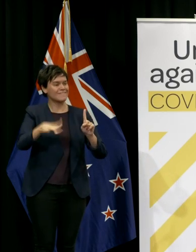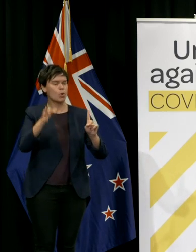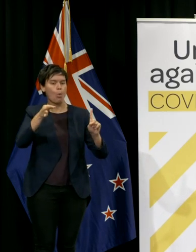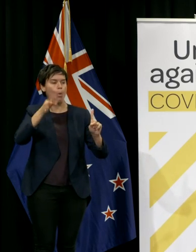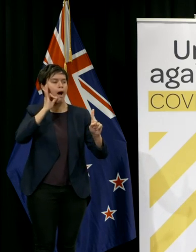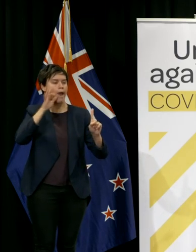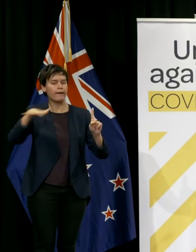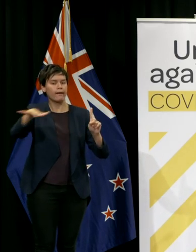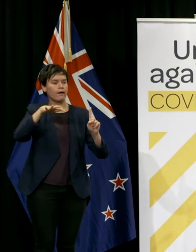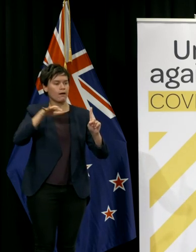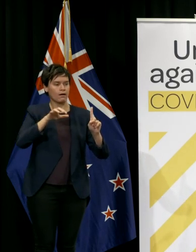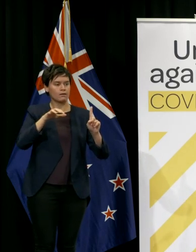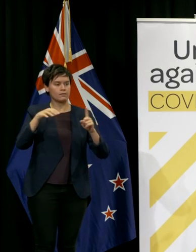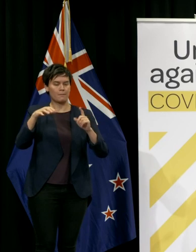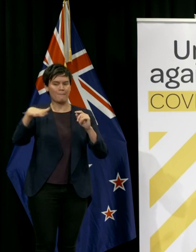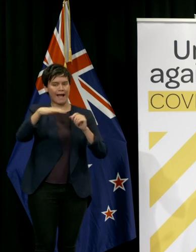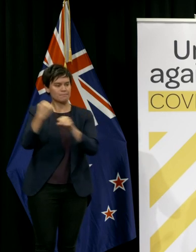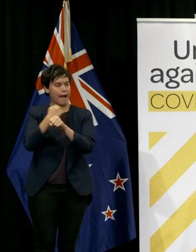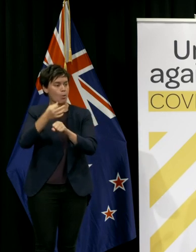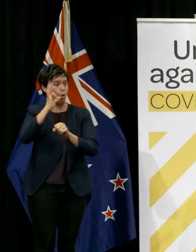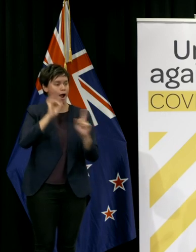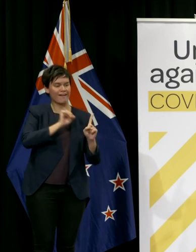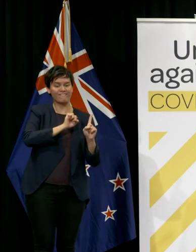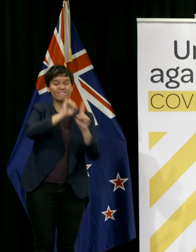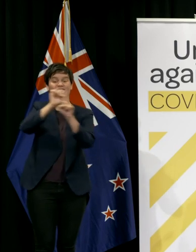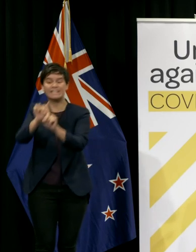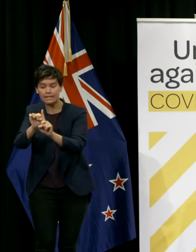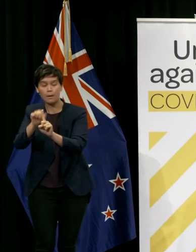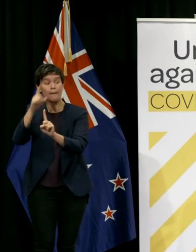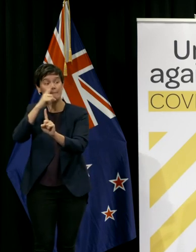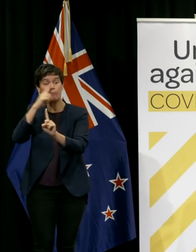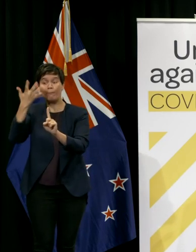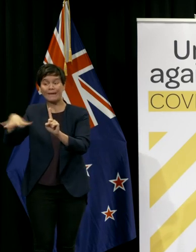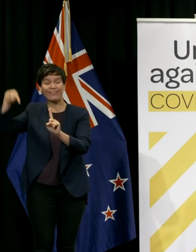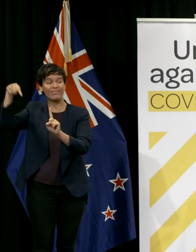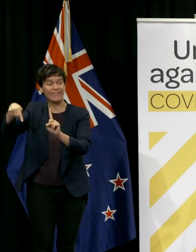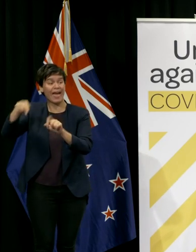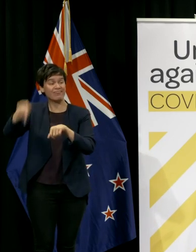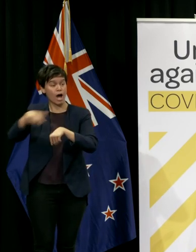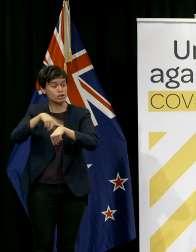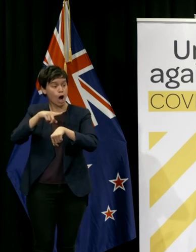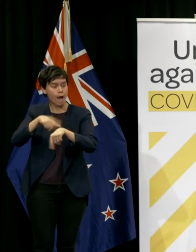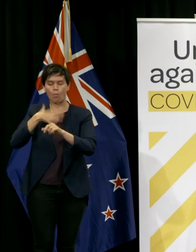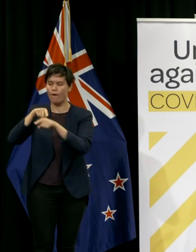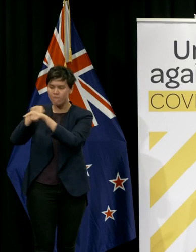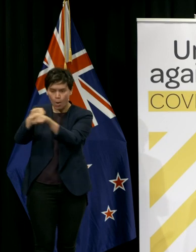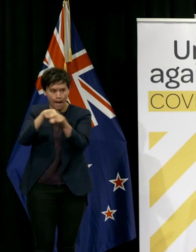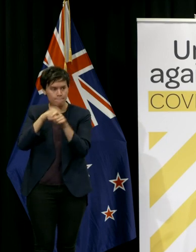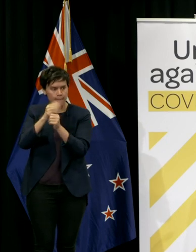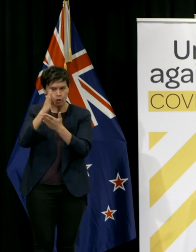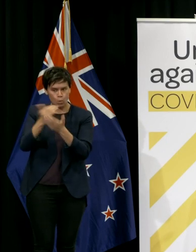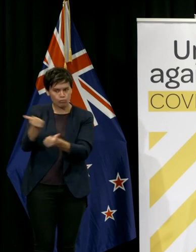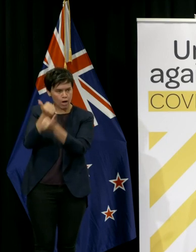have the detail about that, but obviously we want to identify anyone who may have been there at that point in time. Remembering, of course, we're doing this